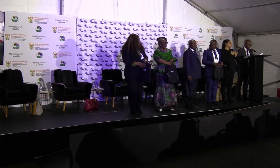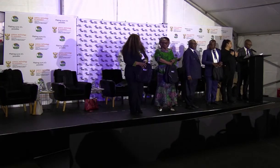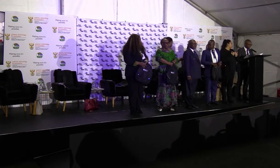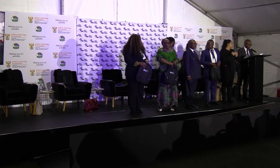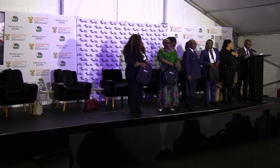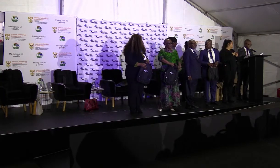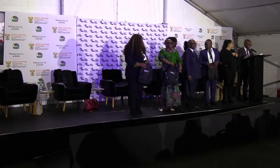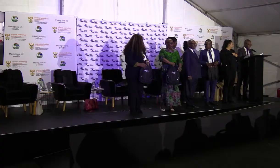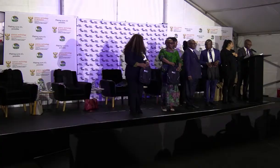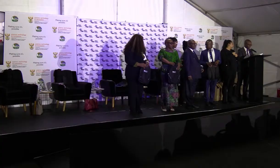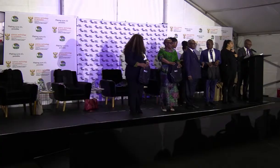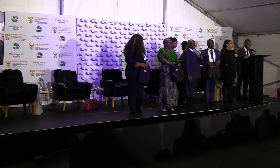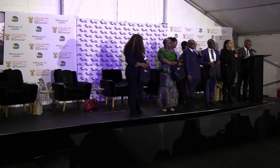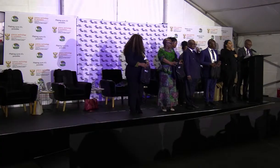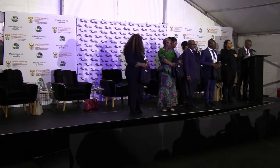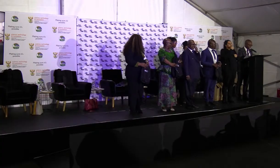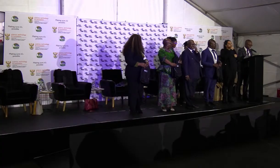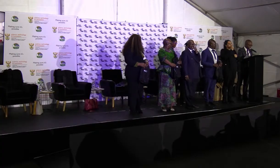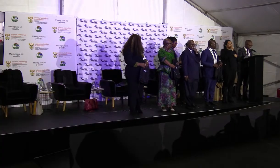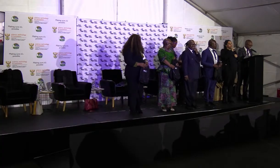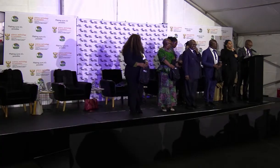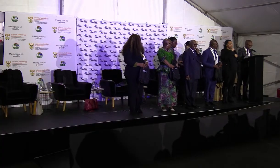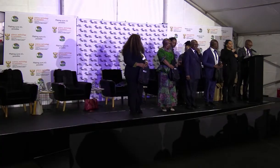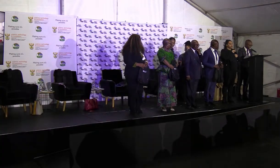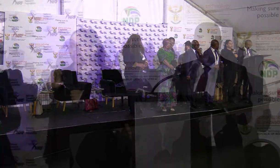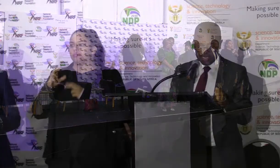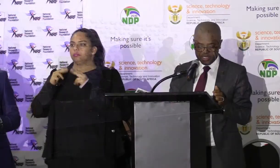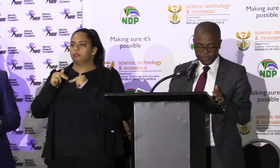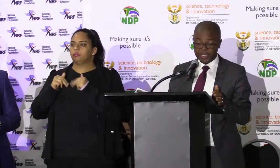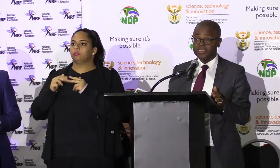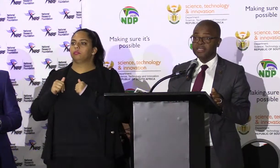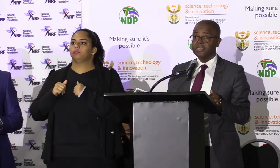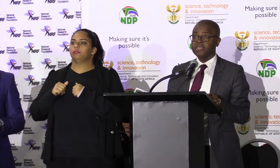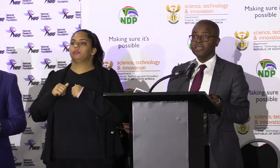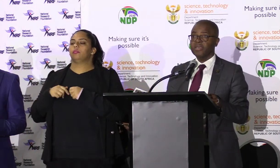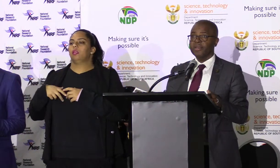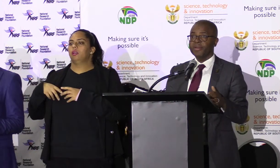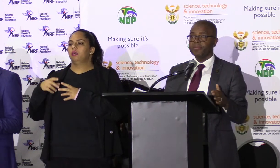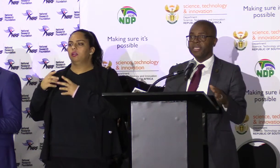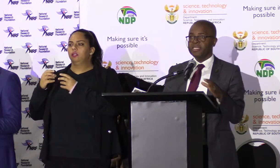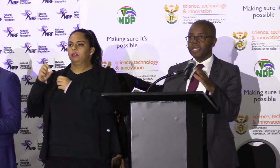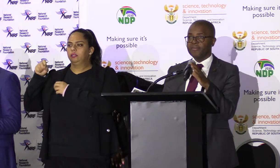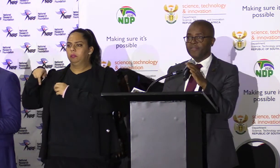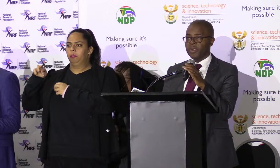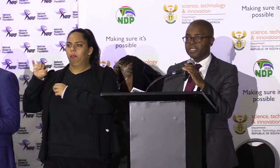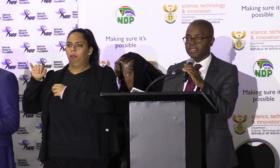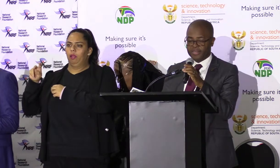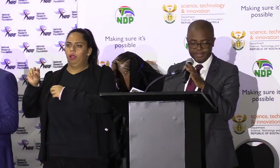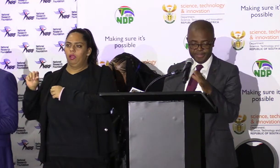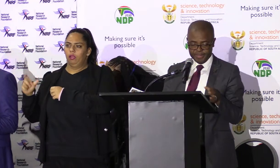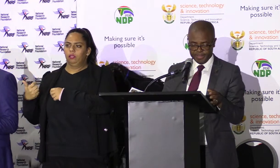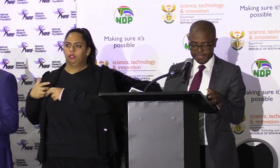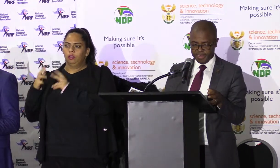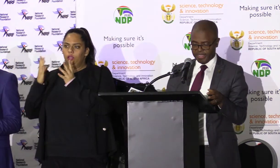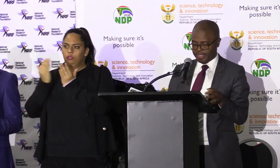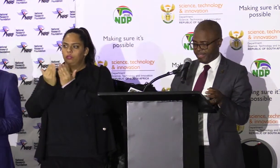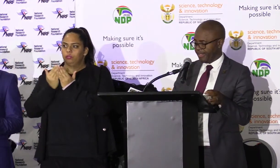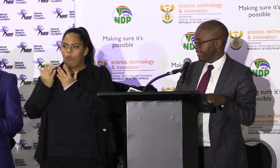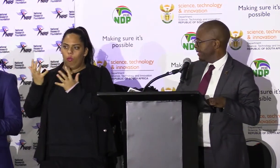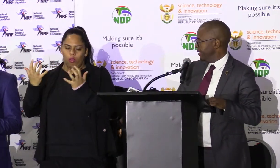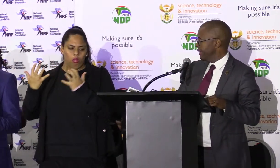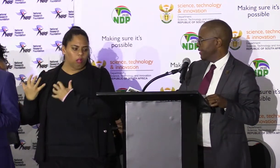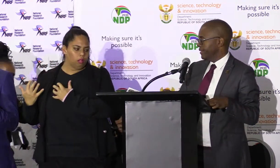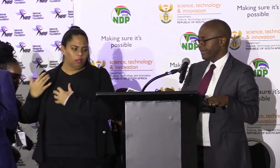Dlangani High School, Georgetown, Mteto Musha, Crystal Springs. Please come forward.